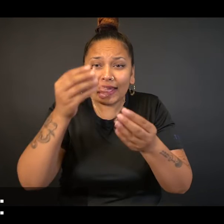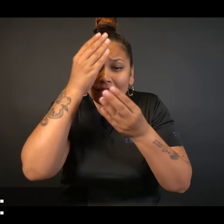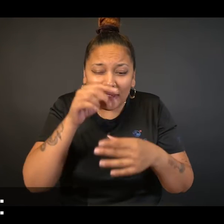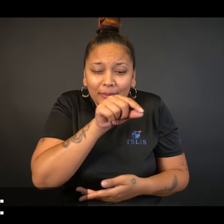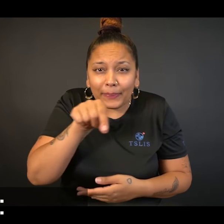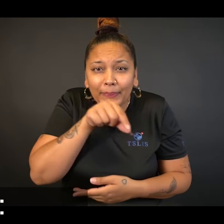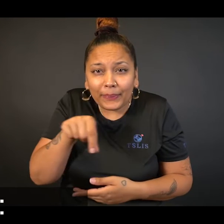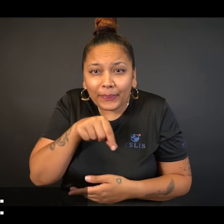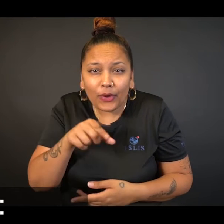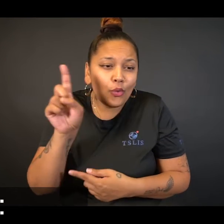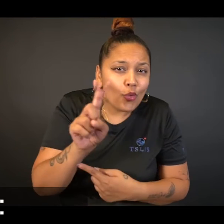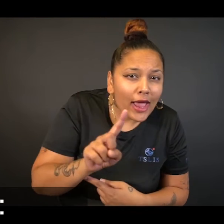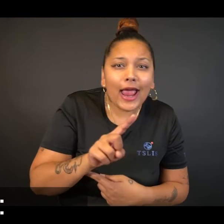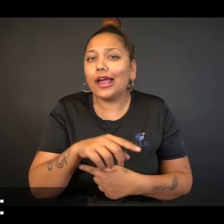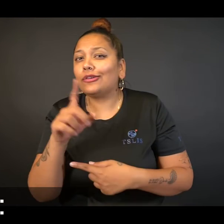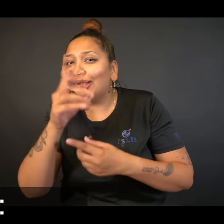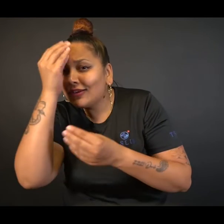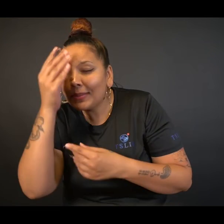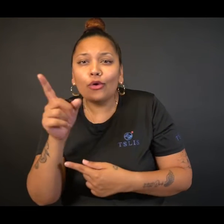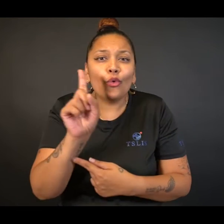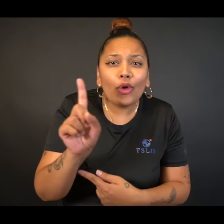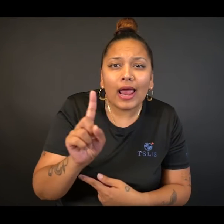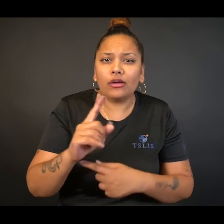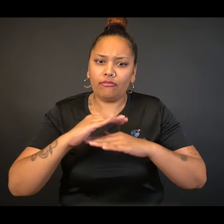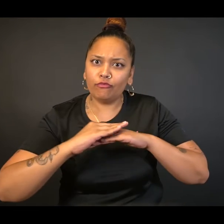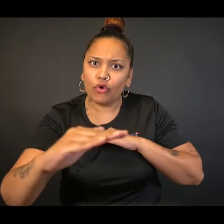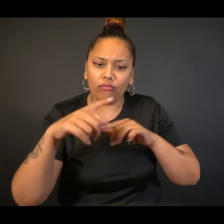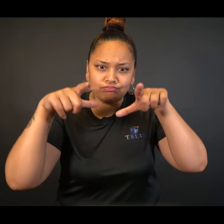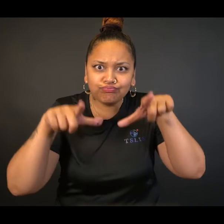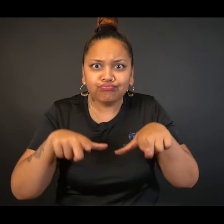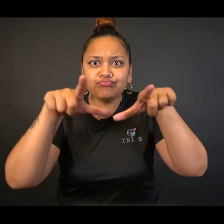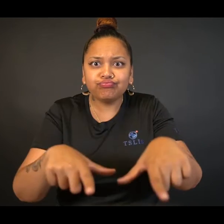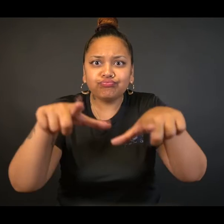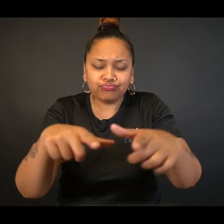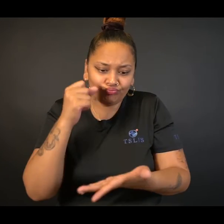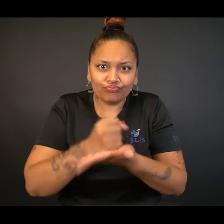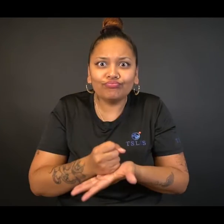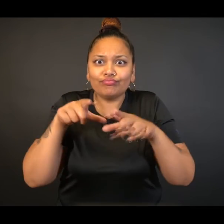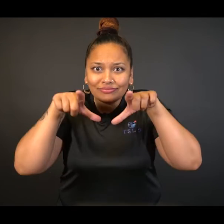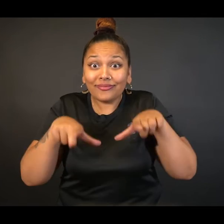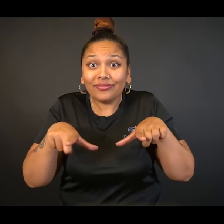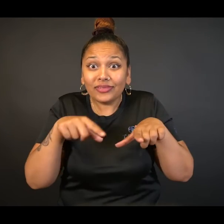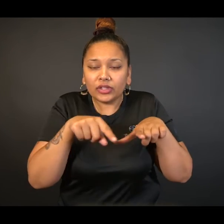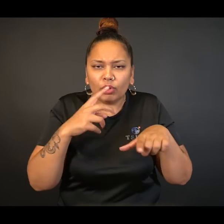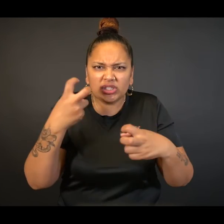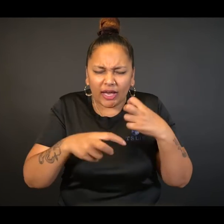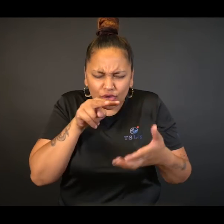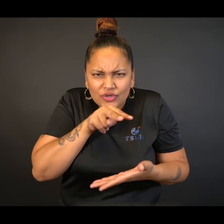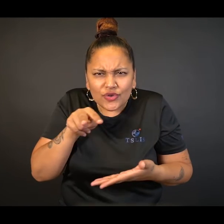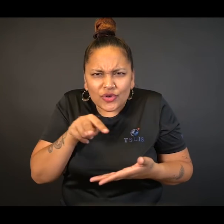All the plaques with all the information for the pieces are actually